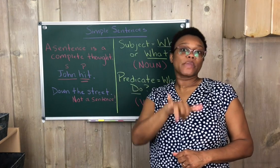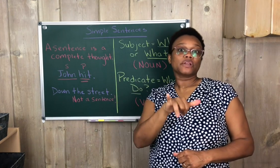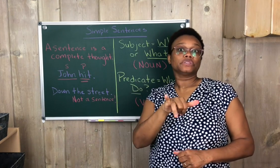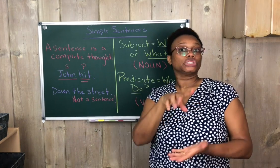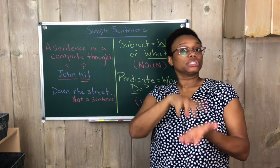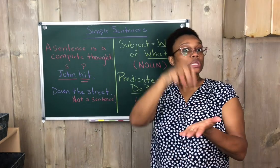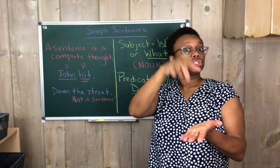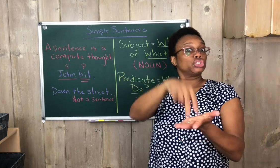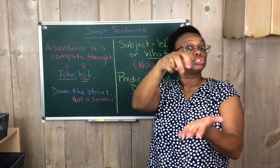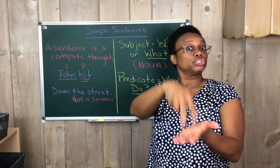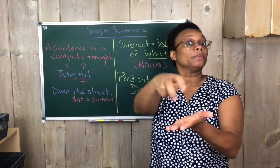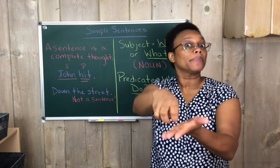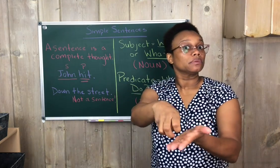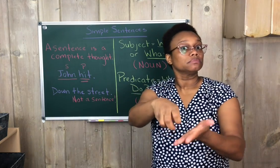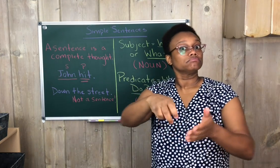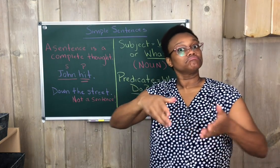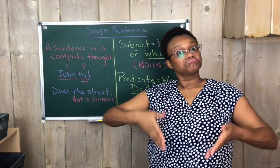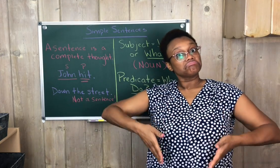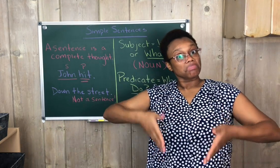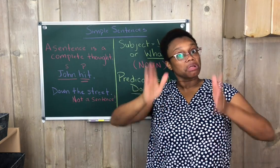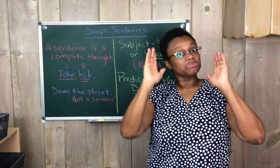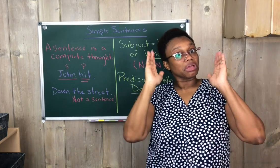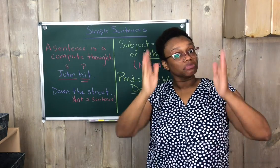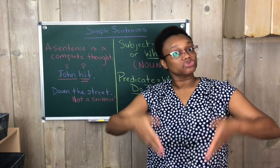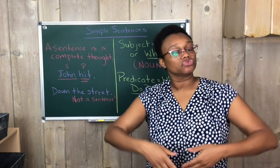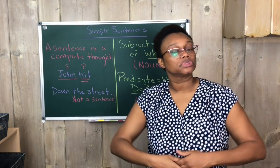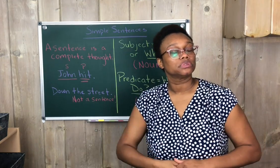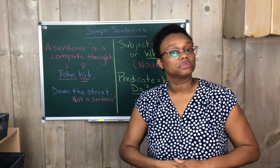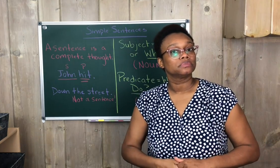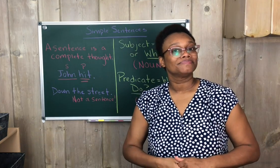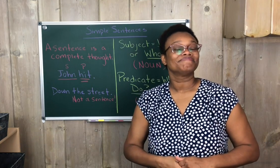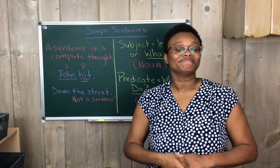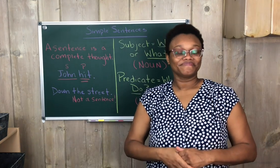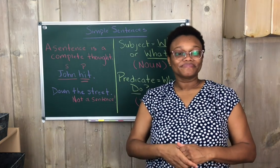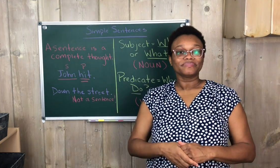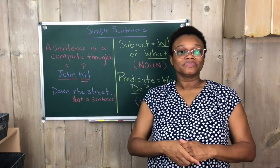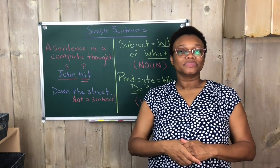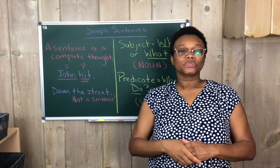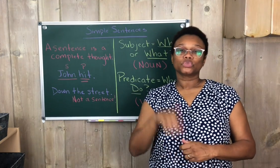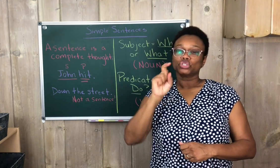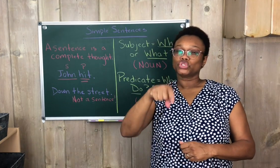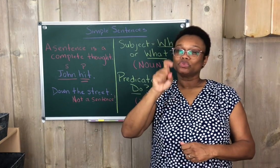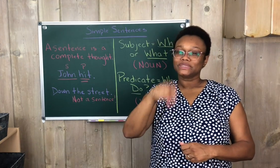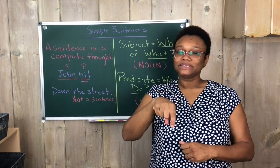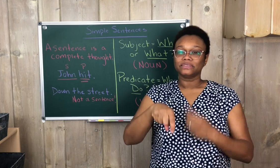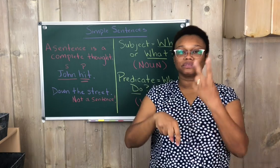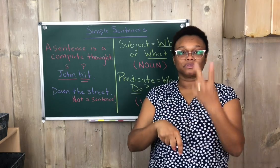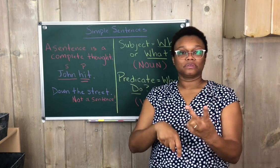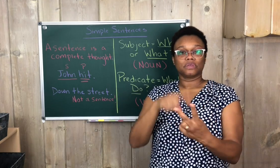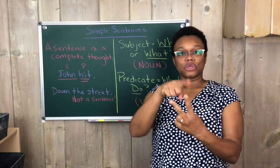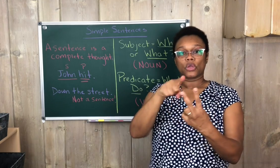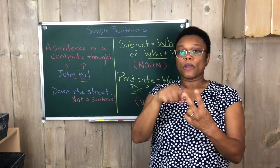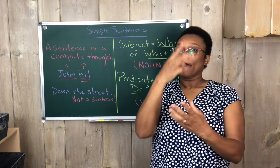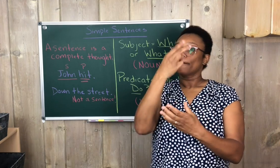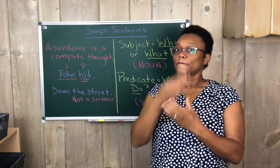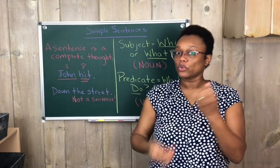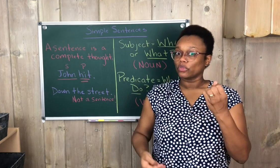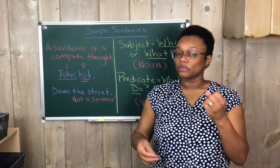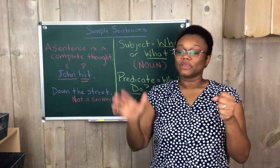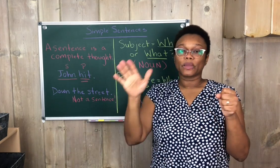Or Mary jumps down the street, that would be a sentence. So it needs to have